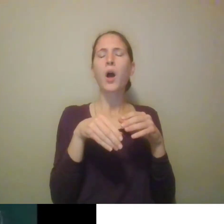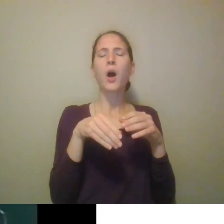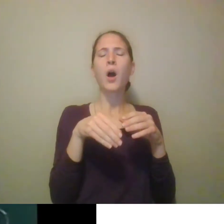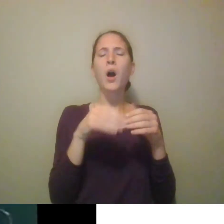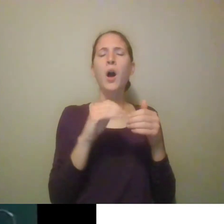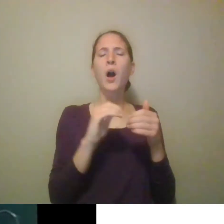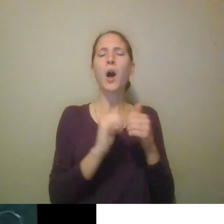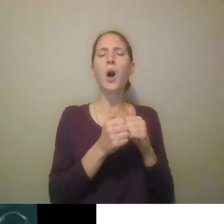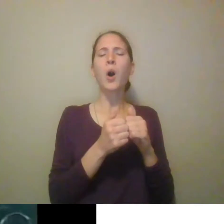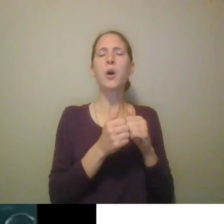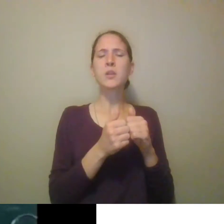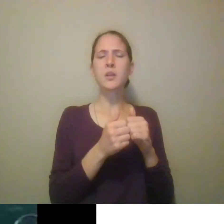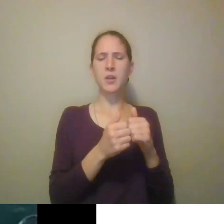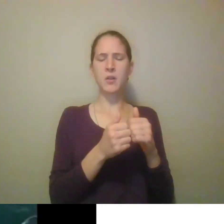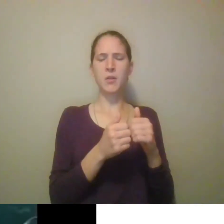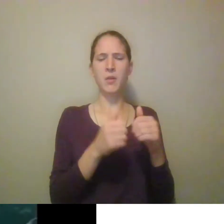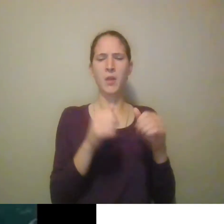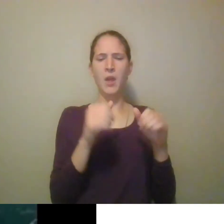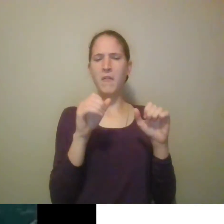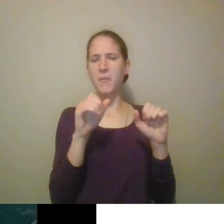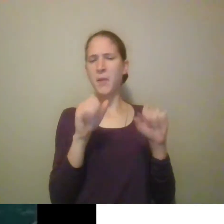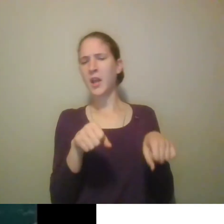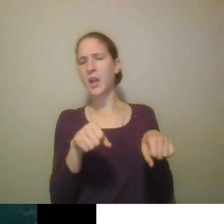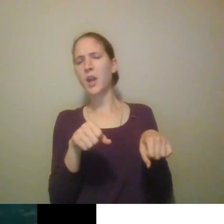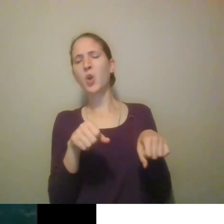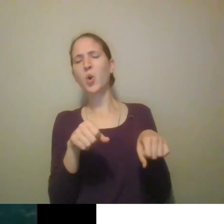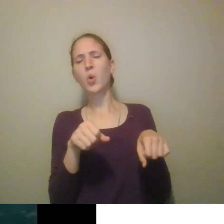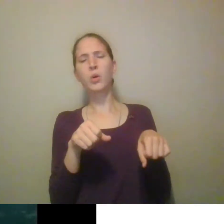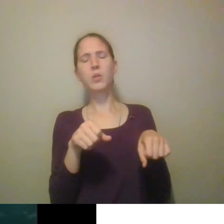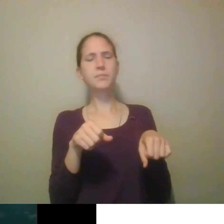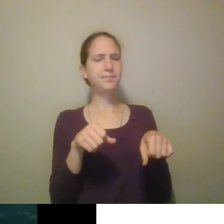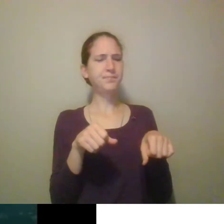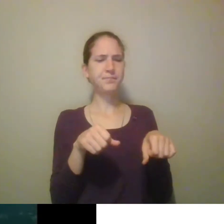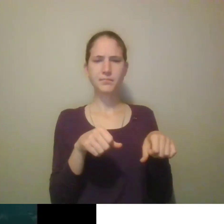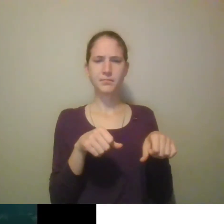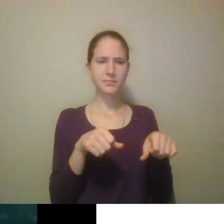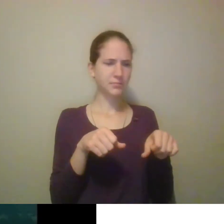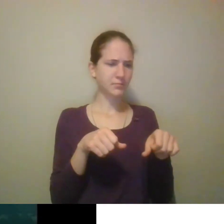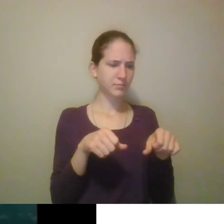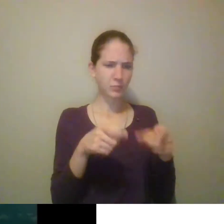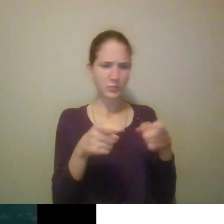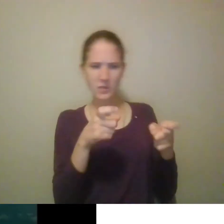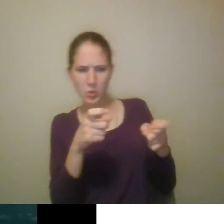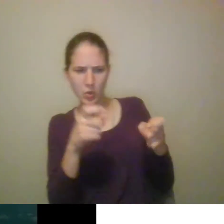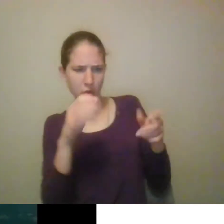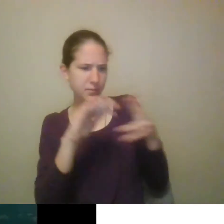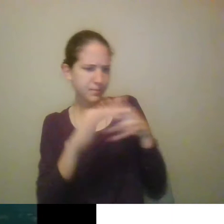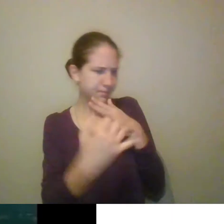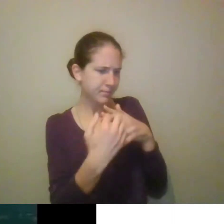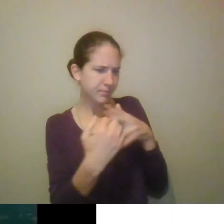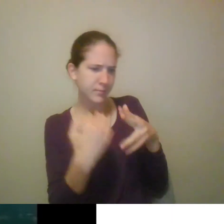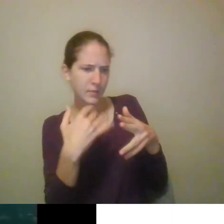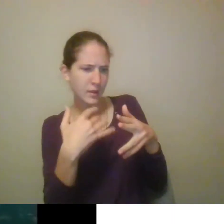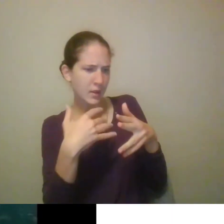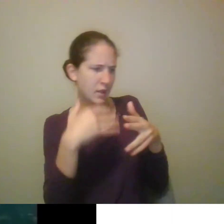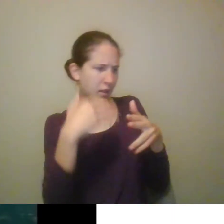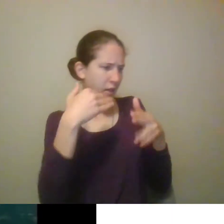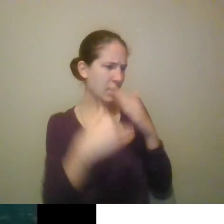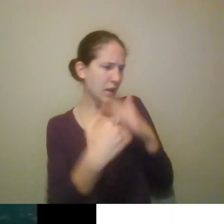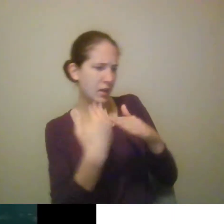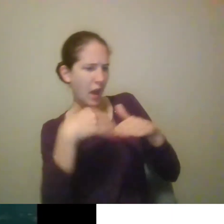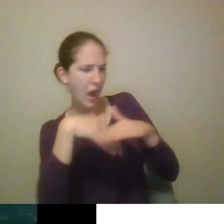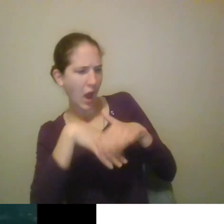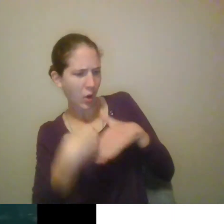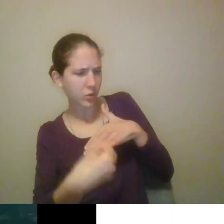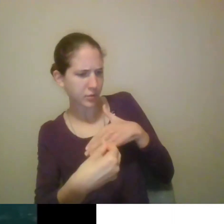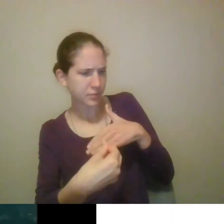have any sort of ability to judge what goes in and out of it? Well, first off, if you think of the cell membrane,